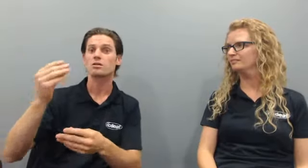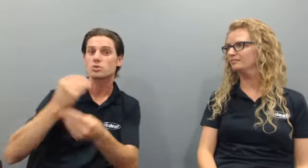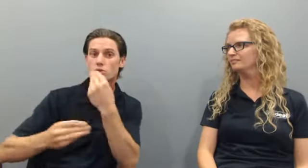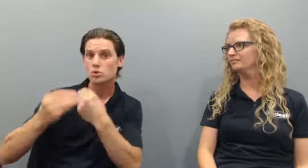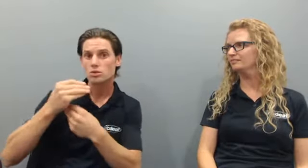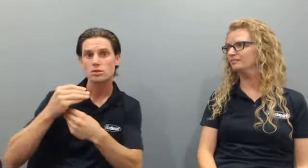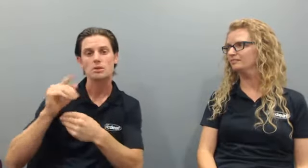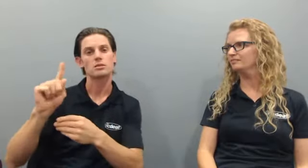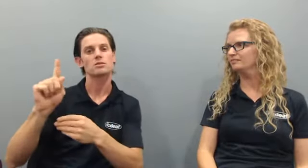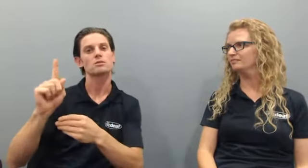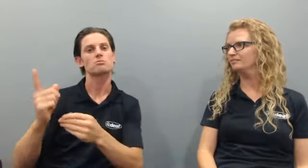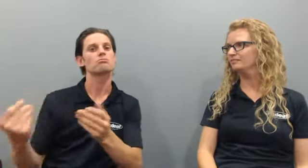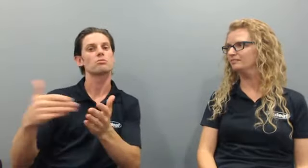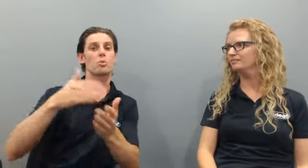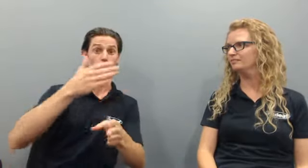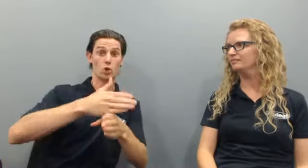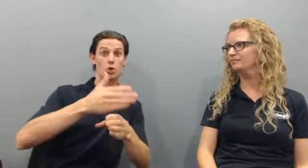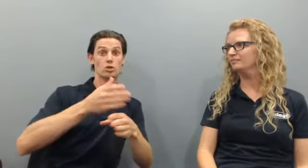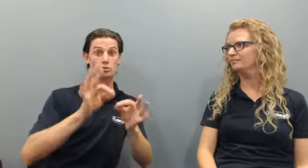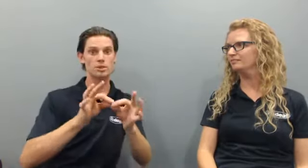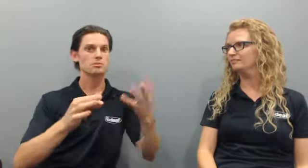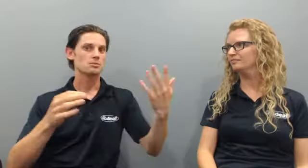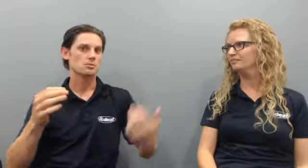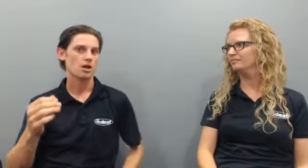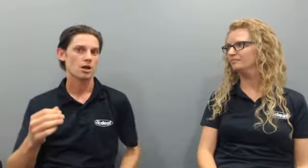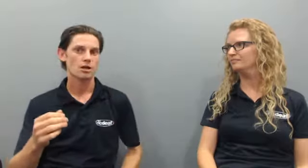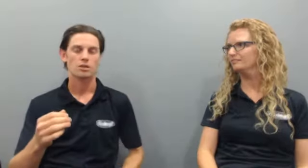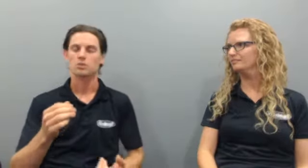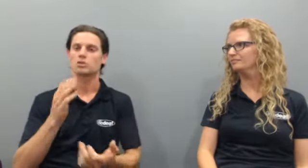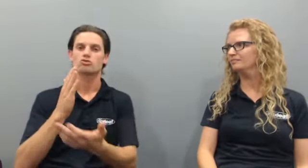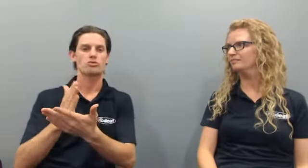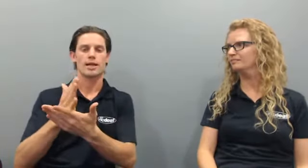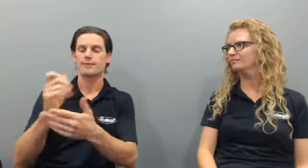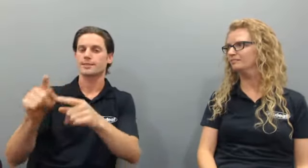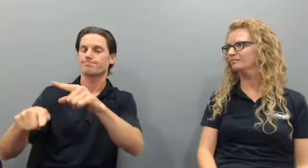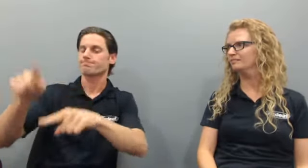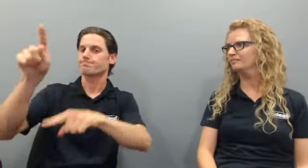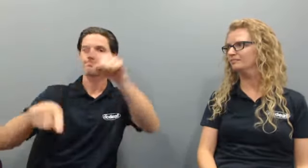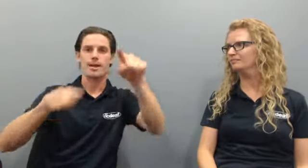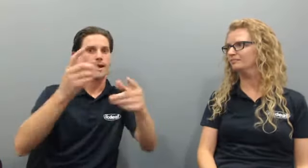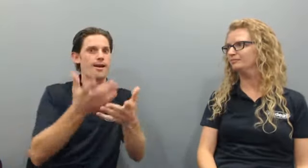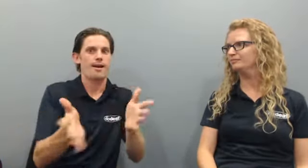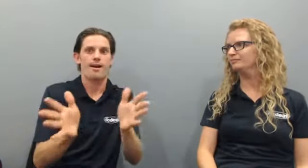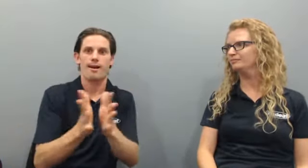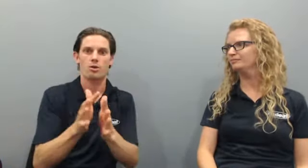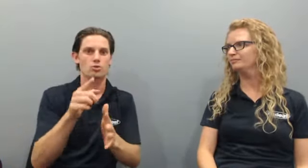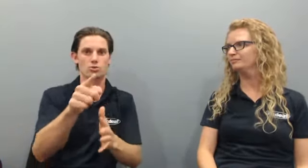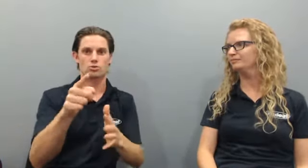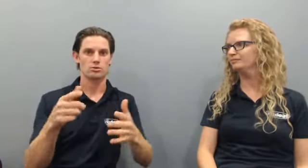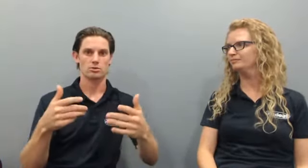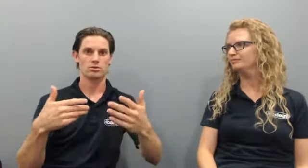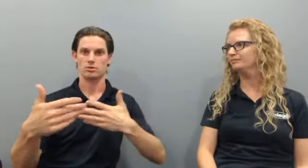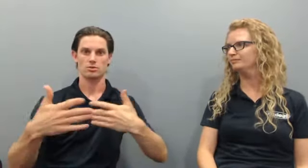own flights and their own food costs. The work they do through those hours they're actually interpreting will be